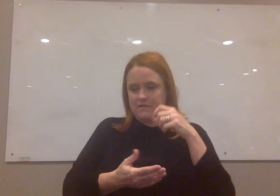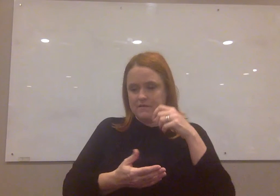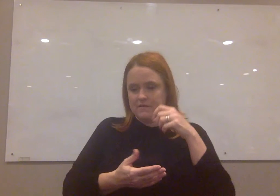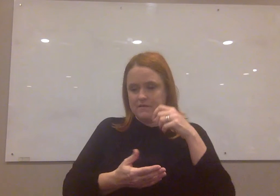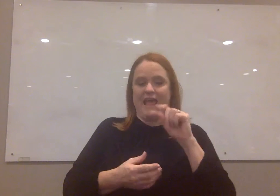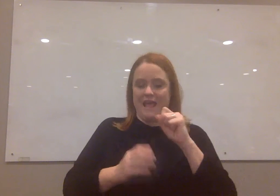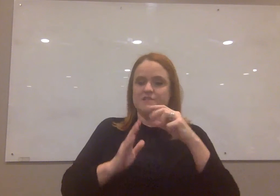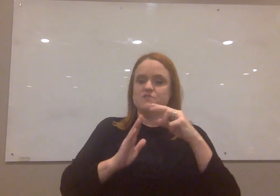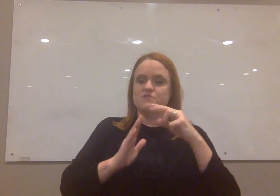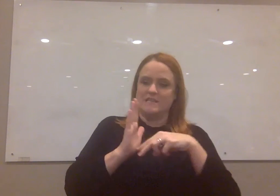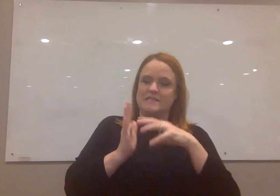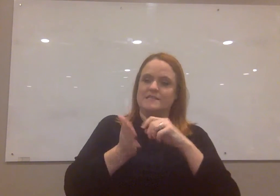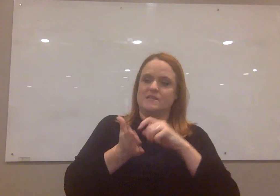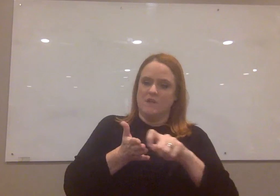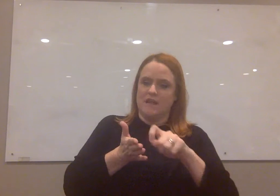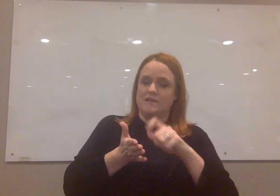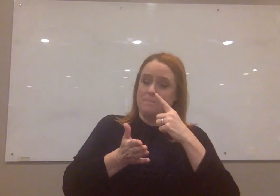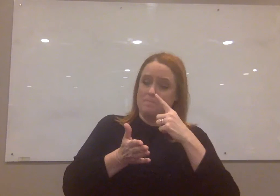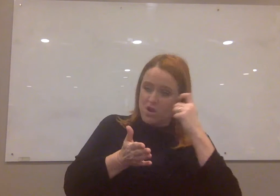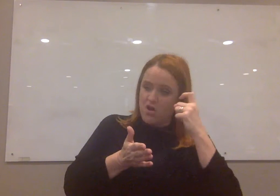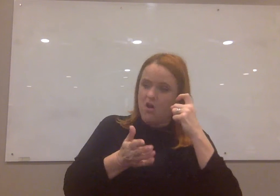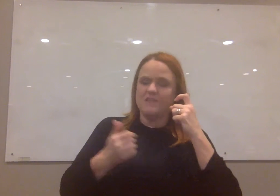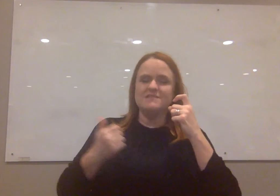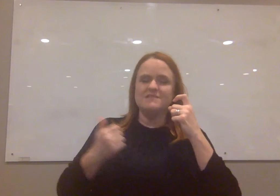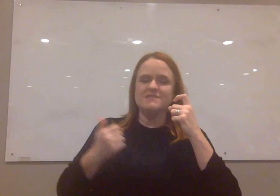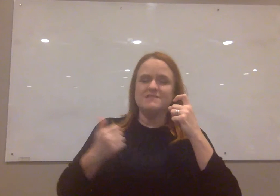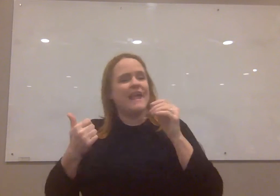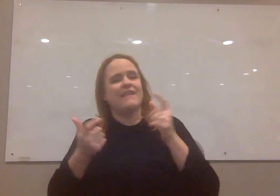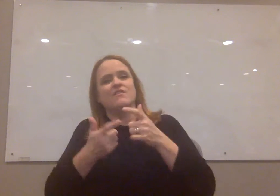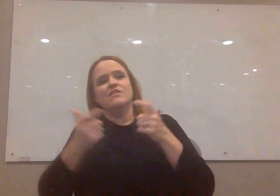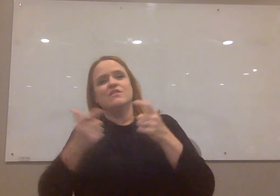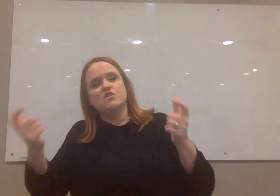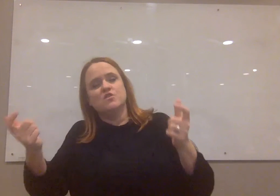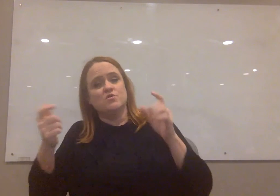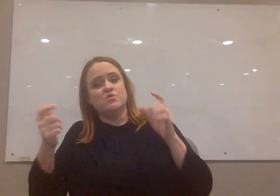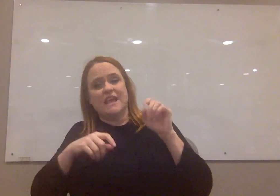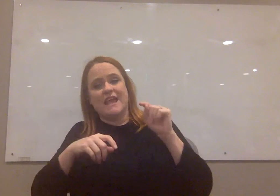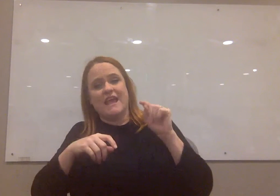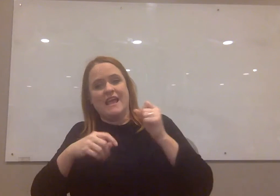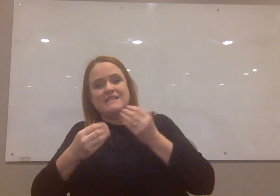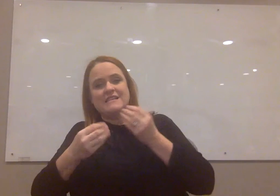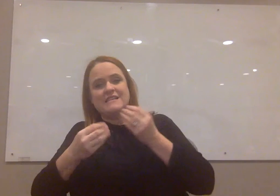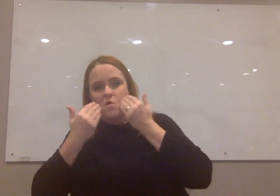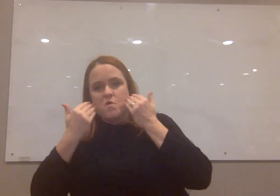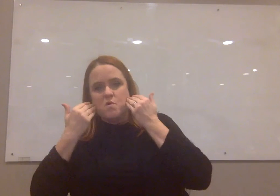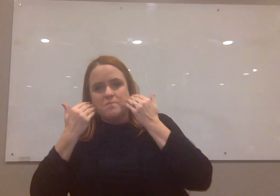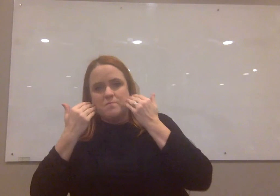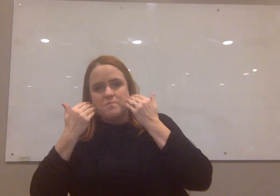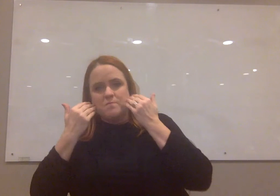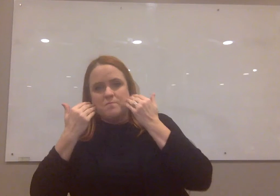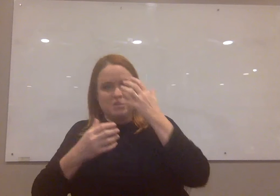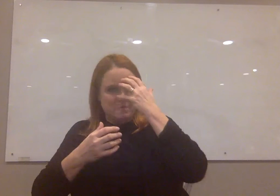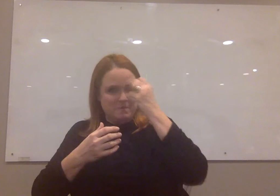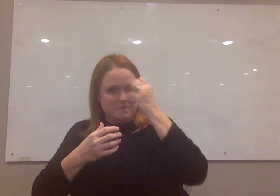and writes. And also them getting huge. That's eating too much memory is another thing I've heard. All